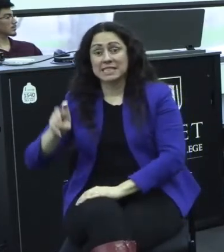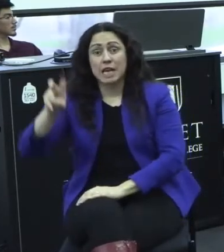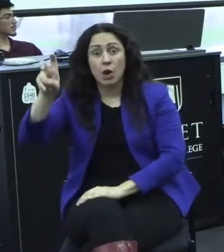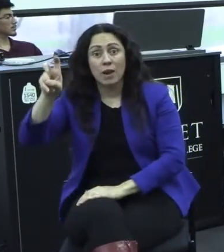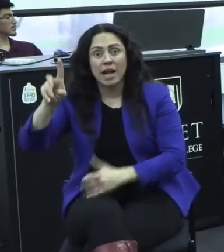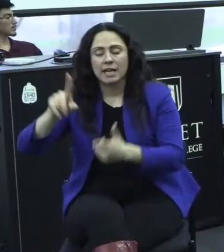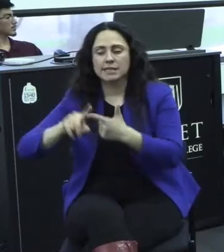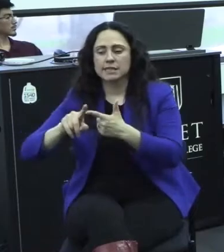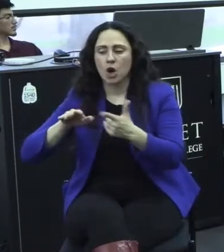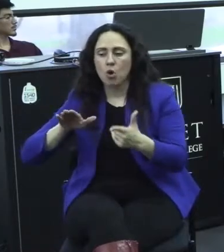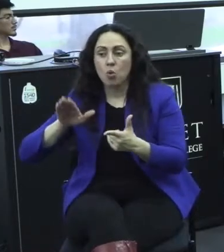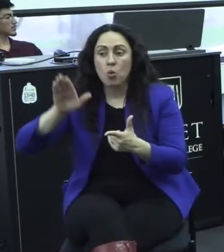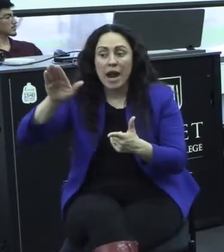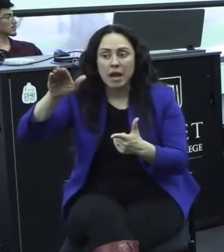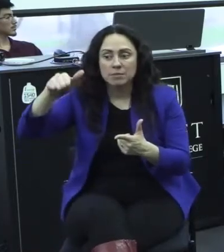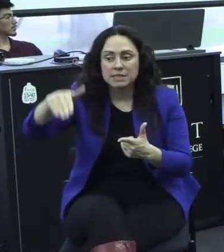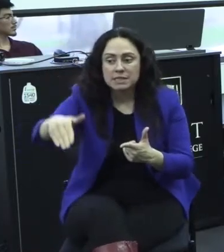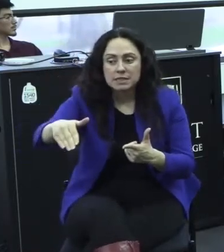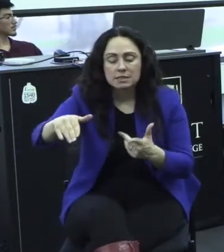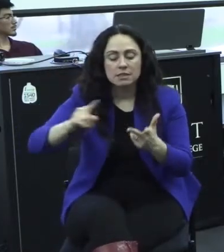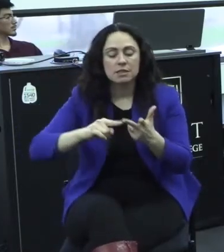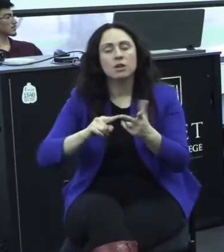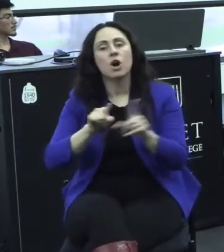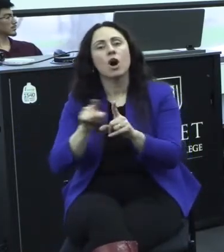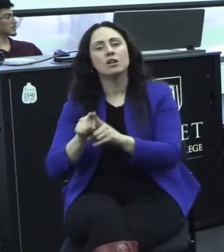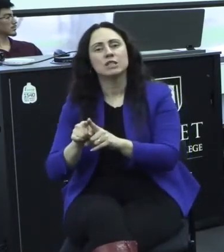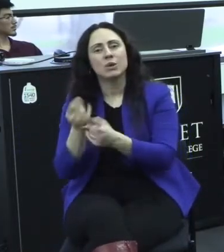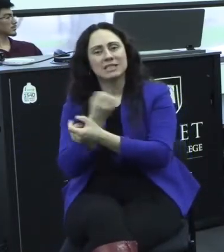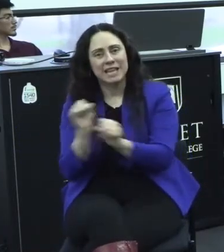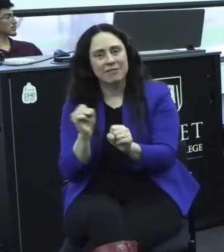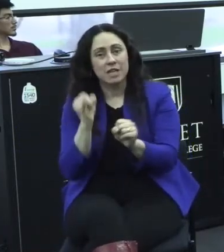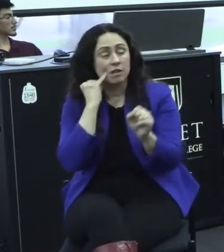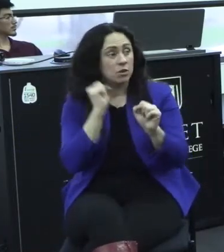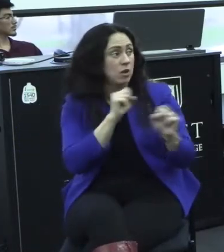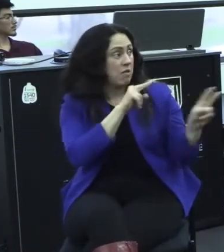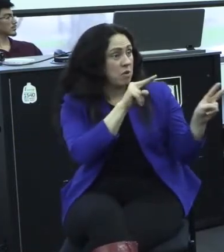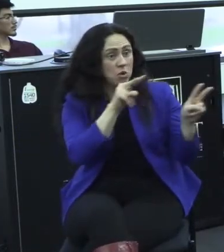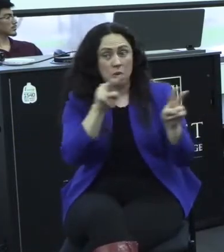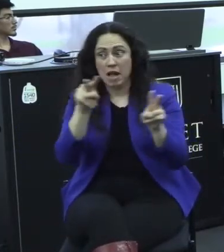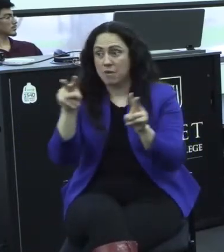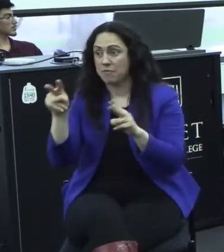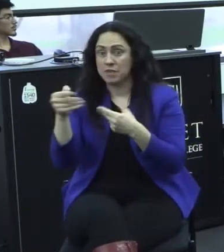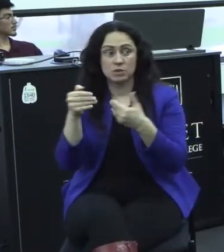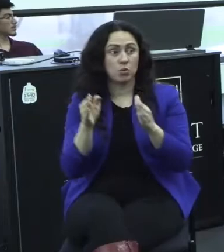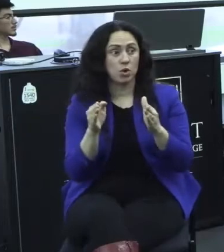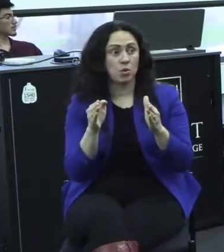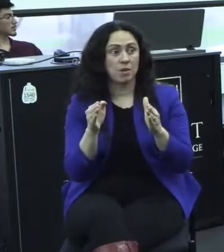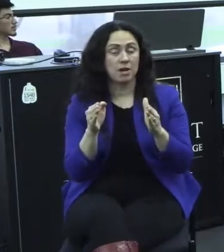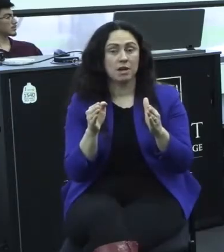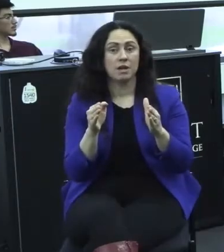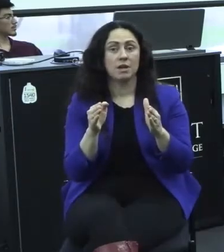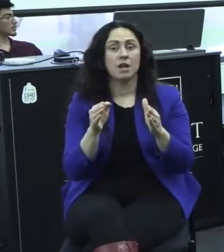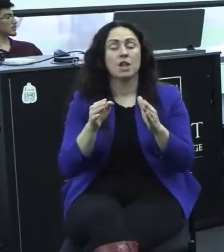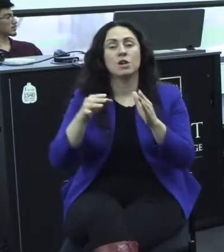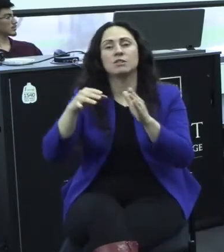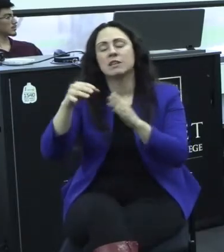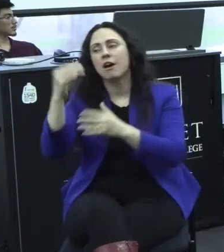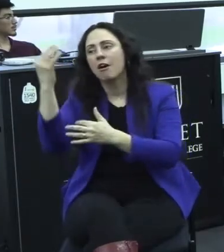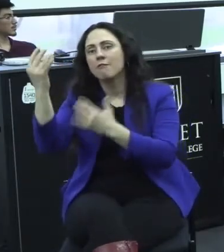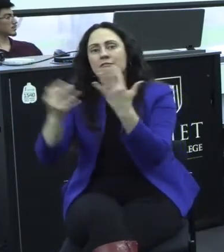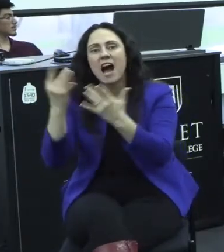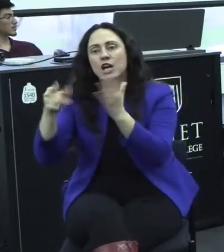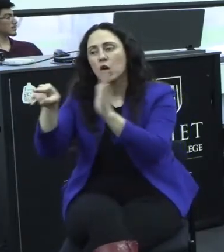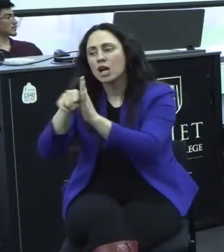ramps, and also life safety, right? So if you can look around this room, there are fire alarm devices,